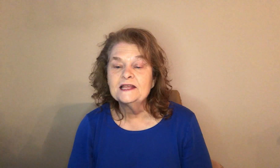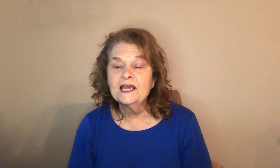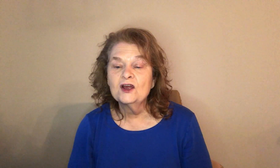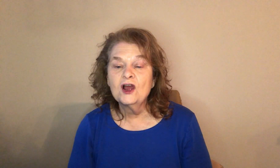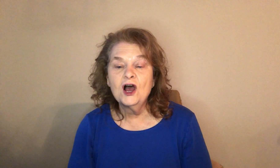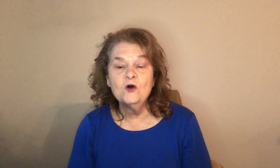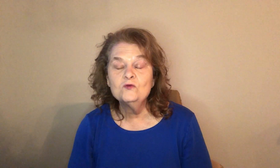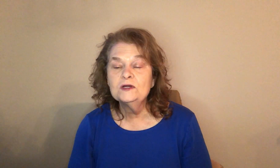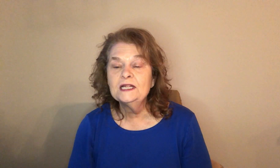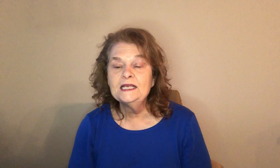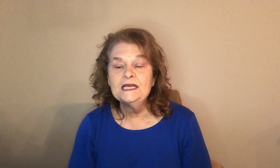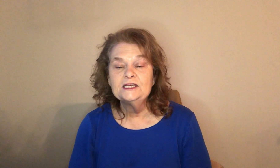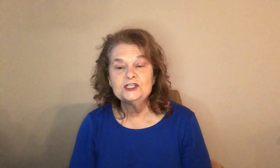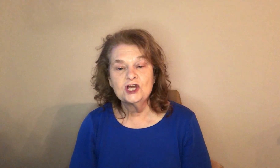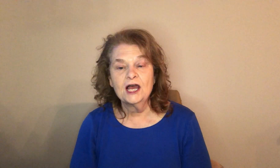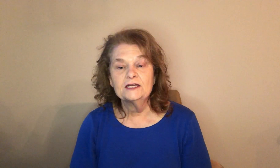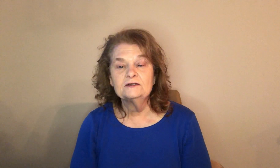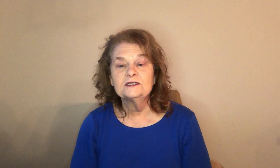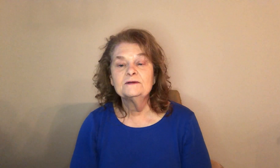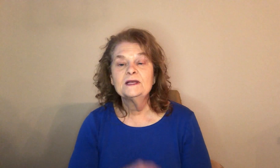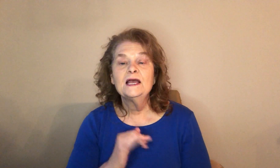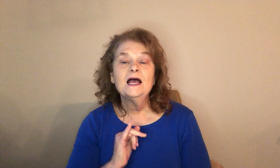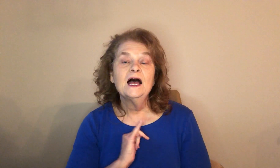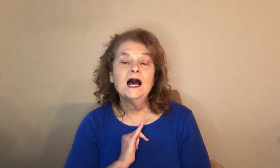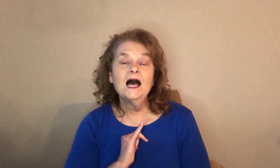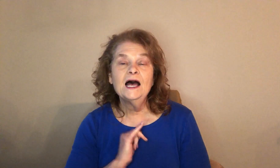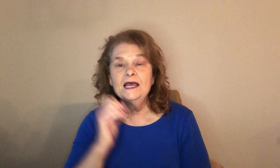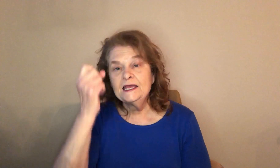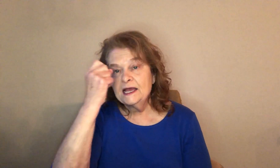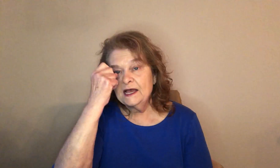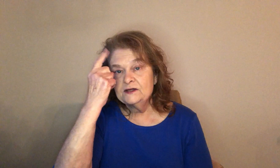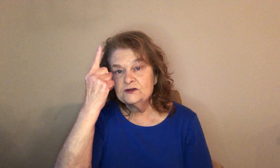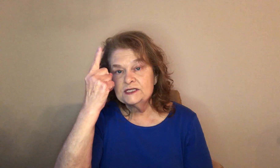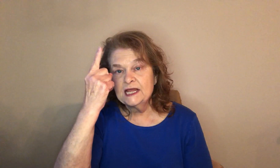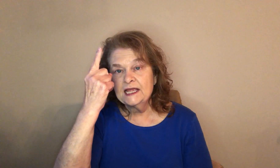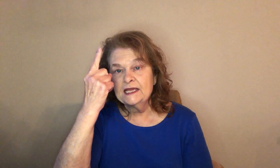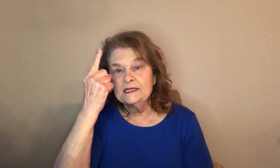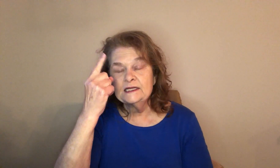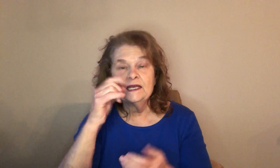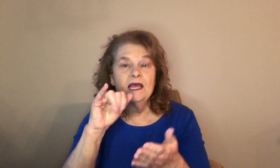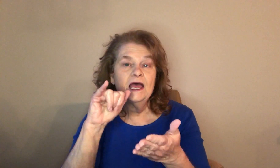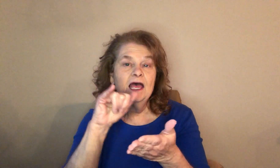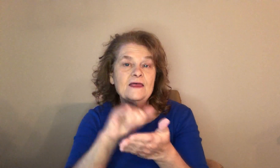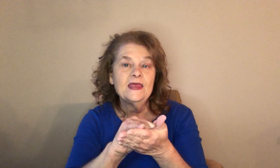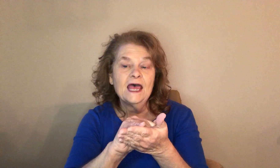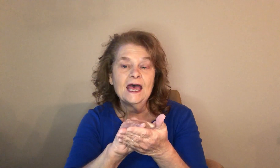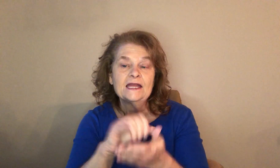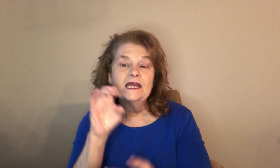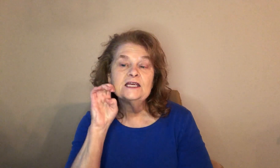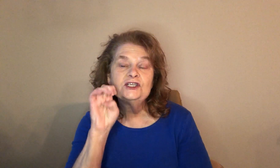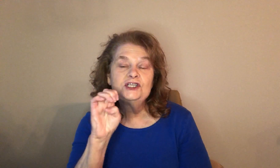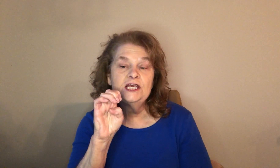their only child. I understand that